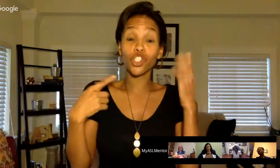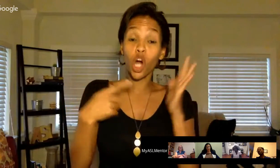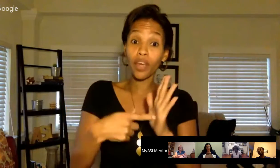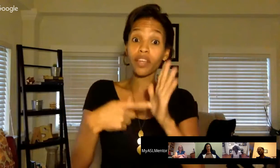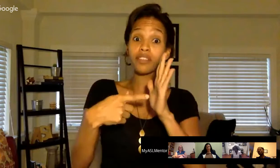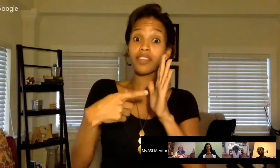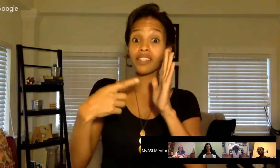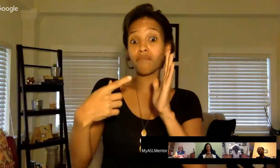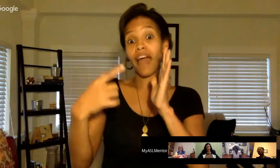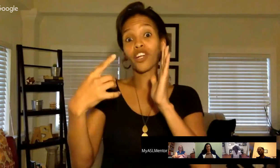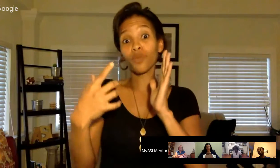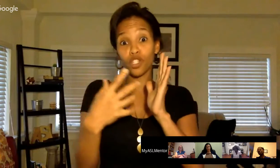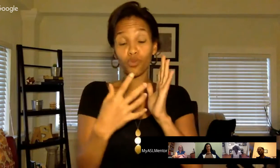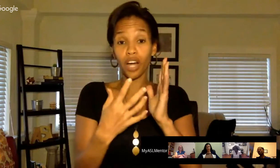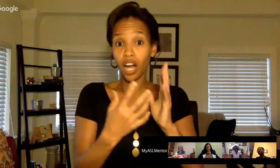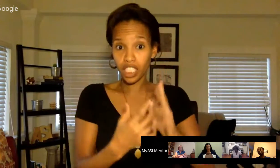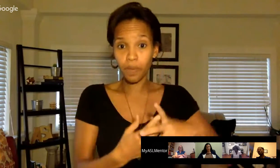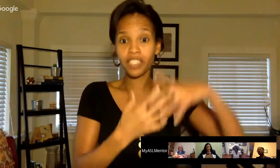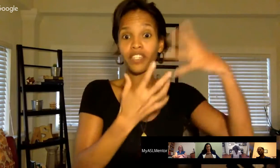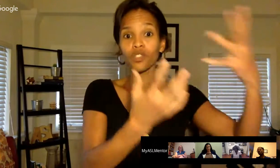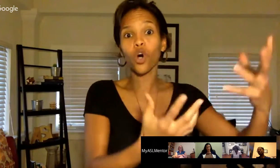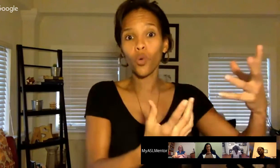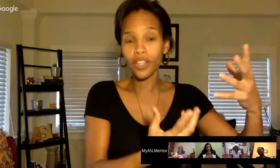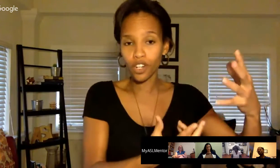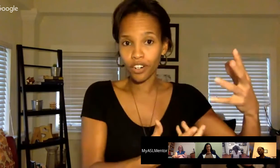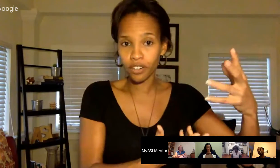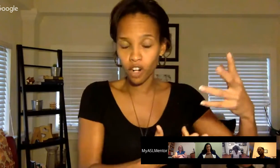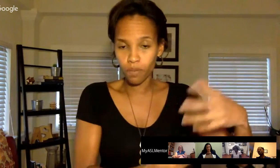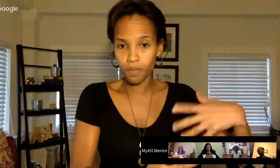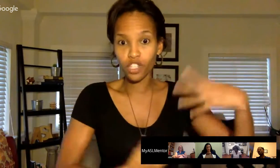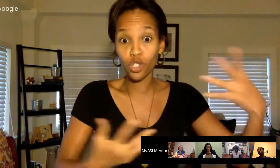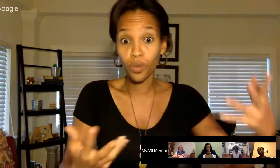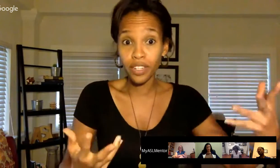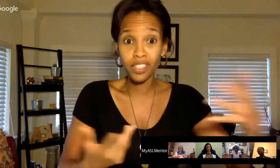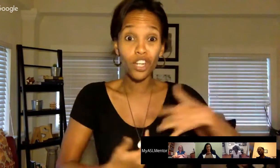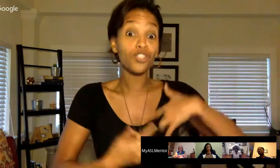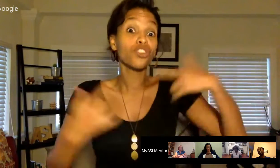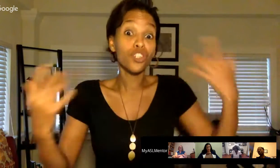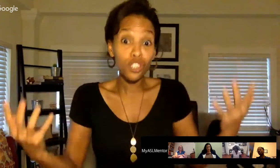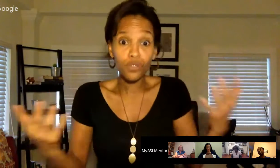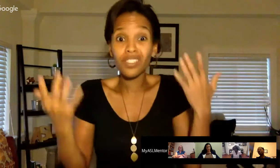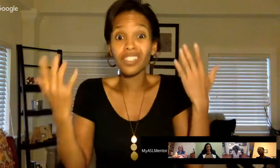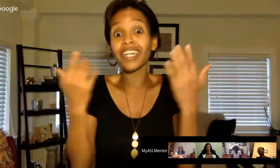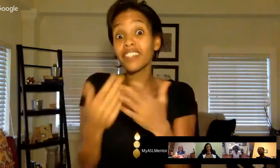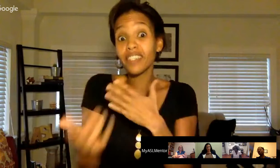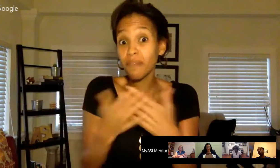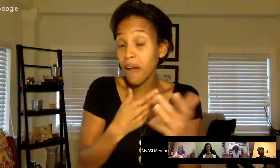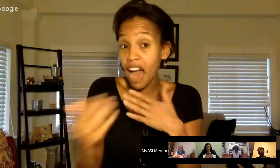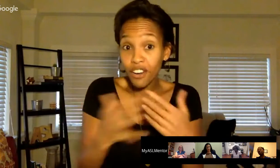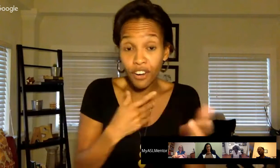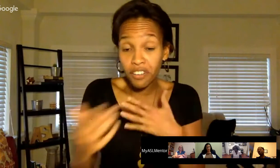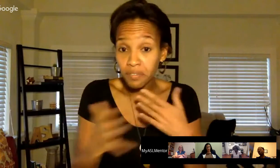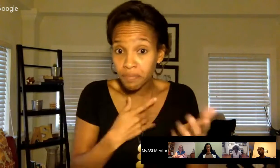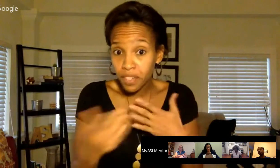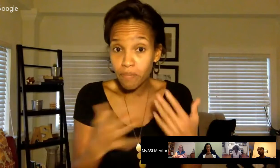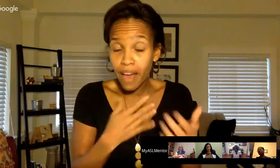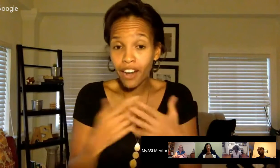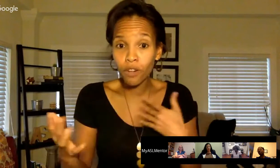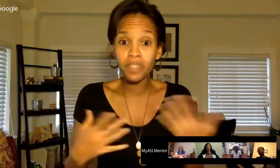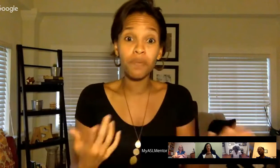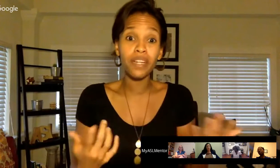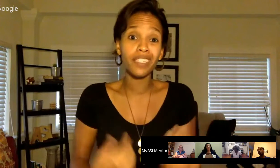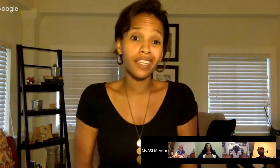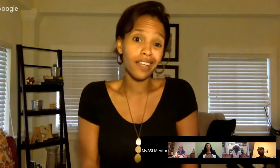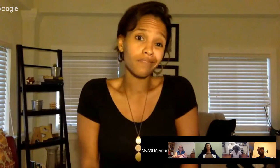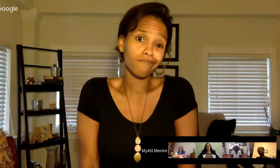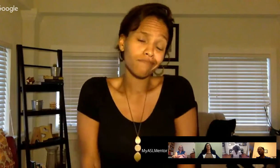of showing doesn't matter, which depicting is always our best choice. You could choose to sign doesn't matter,